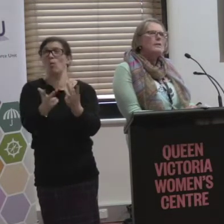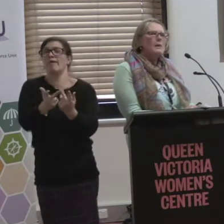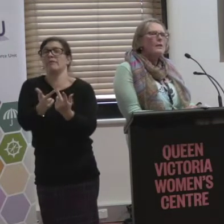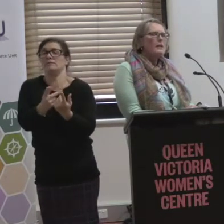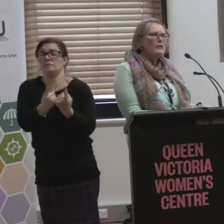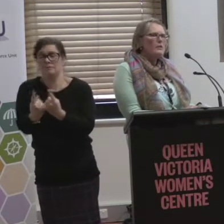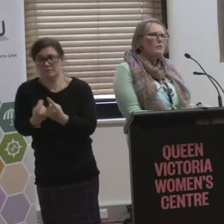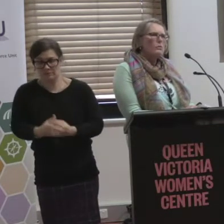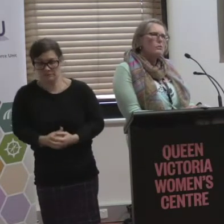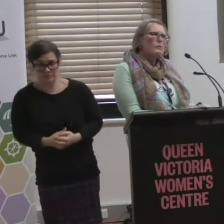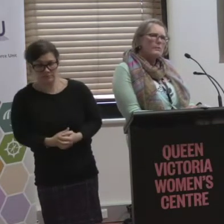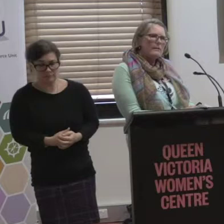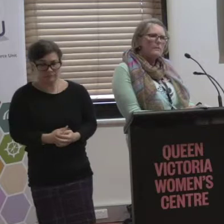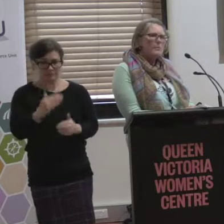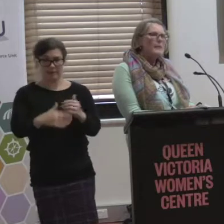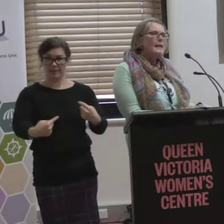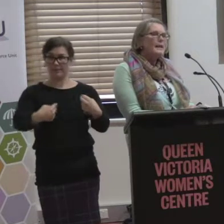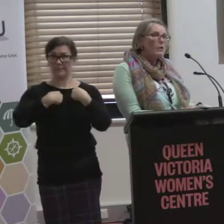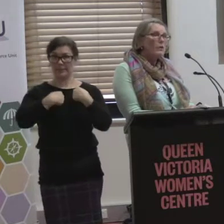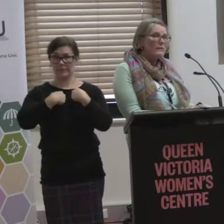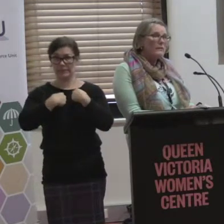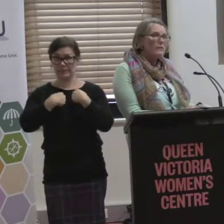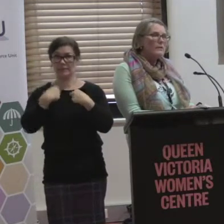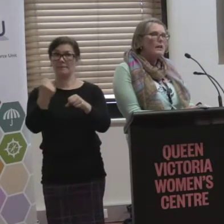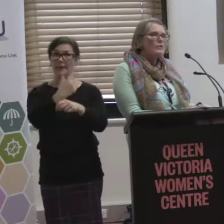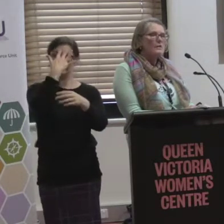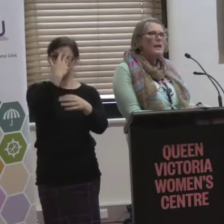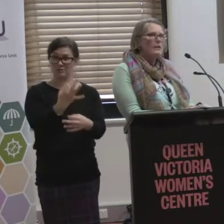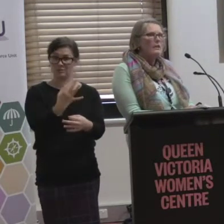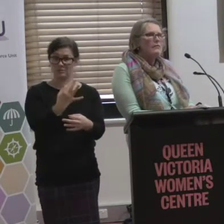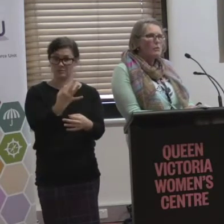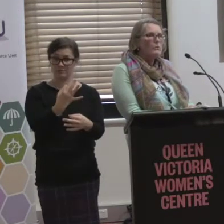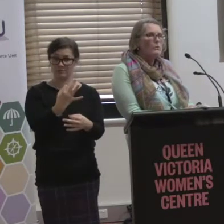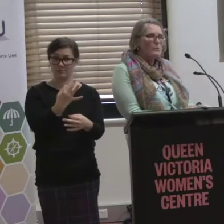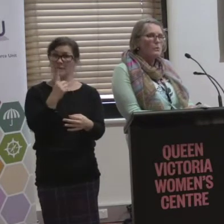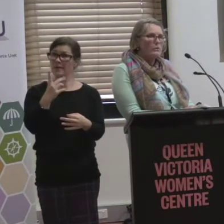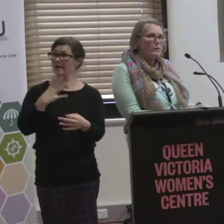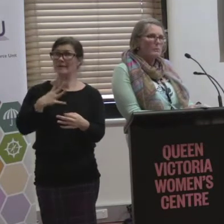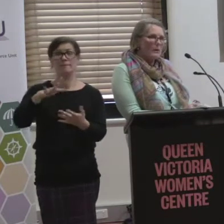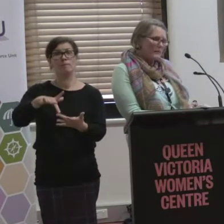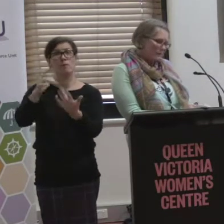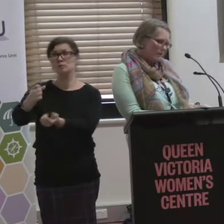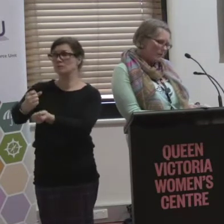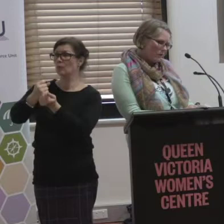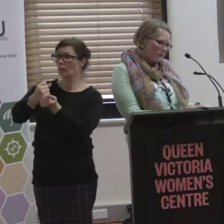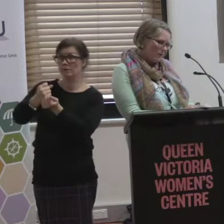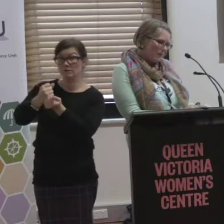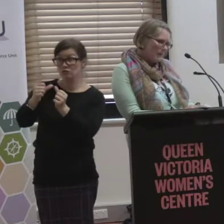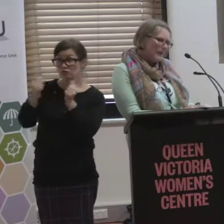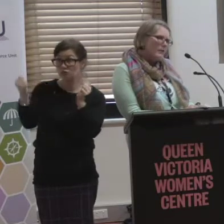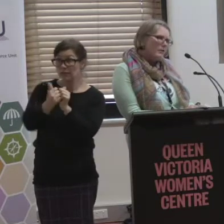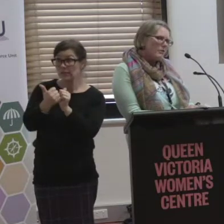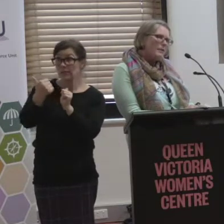So it's about the individual, the principal, making their own decisions and just having formal support by their supportive